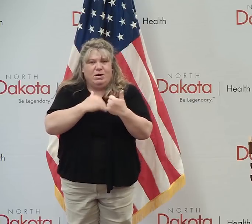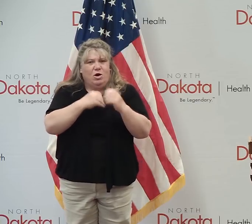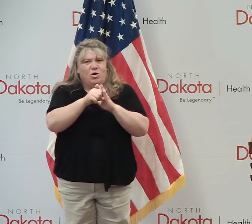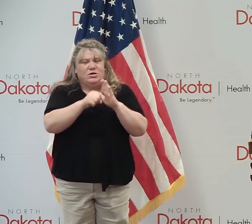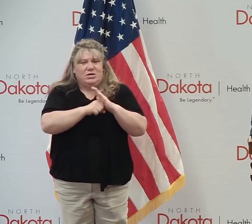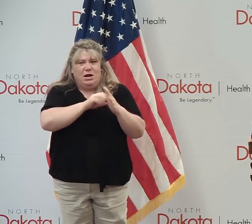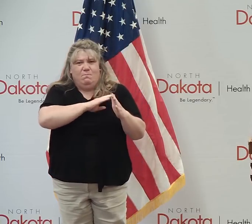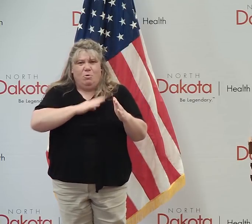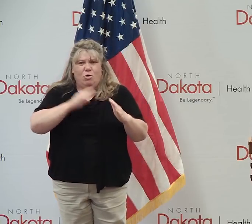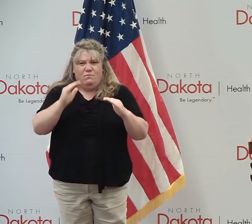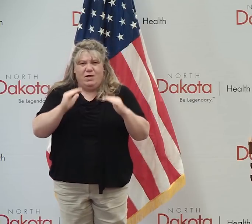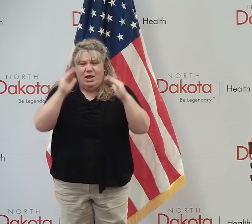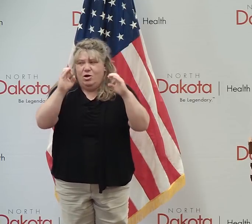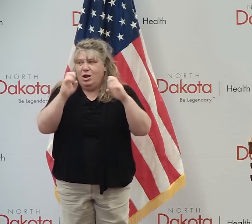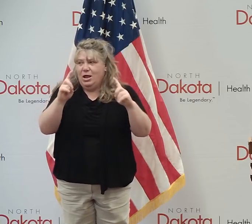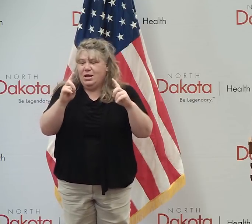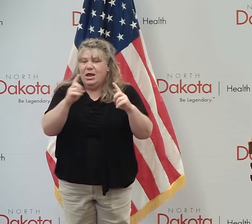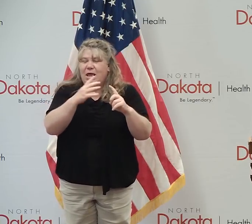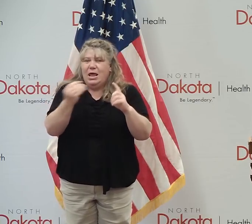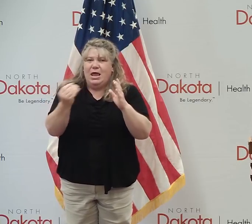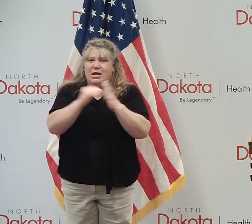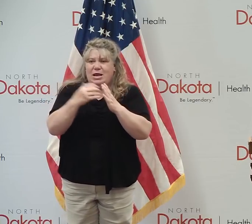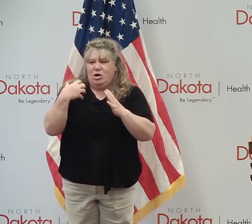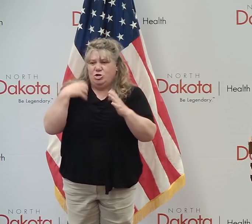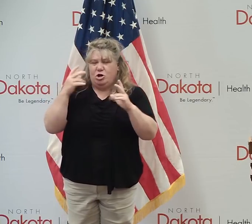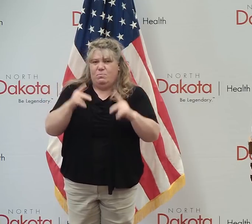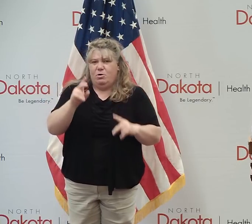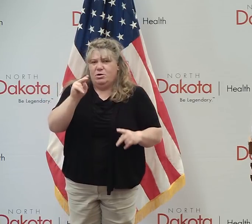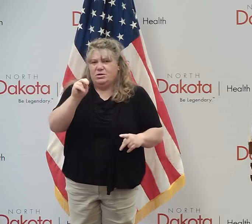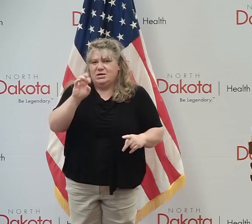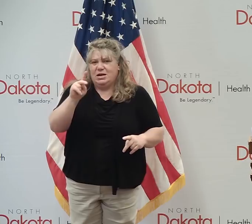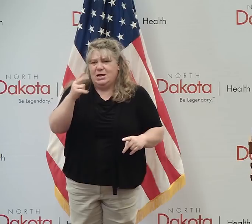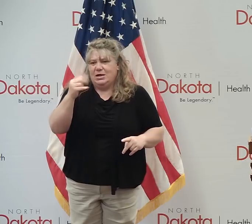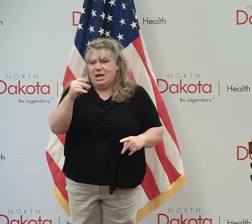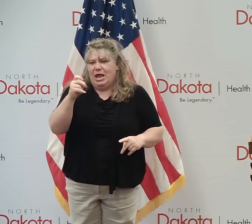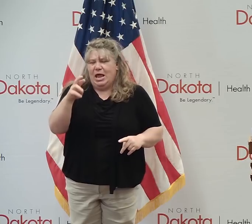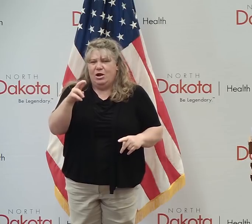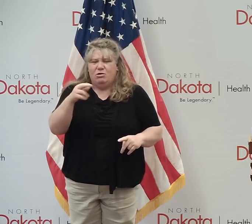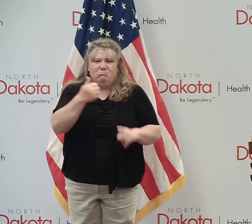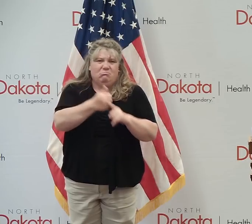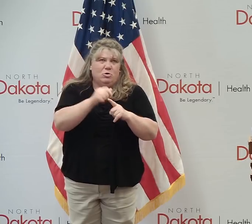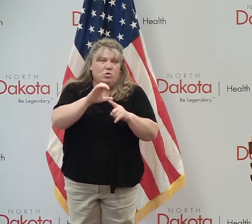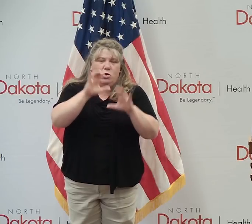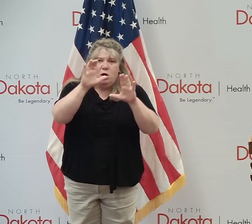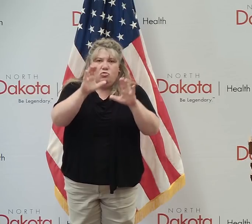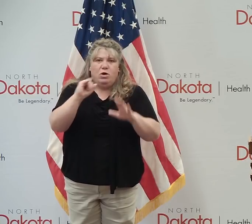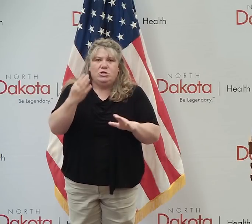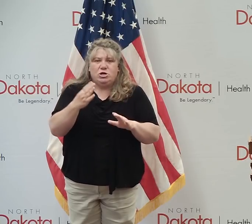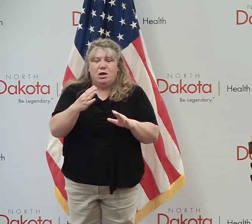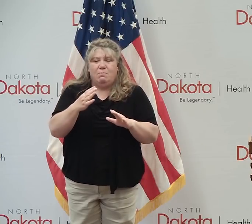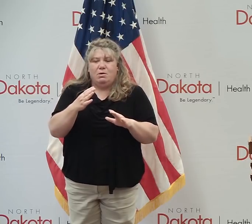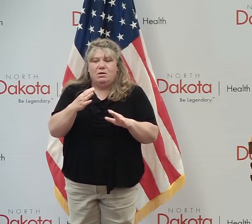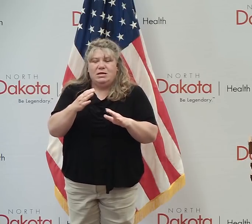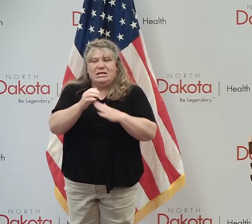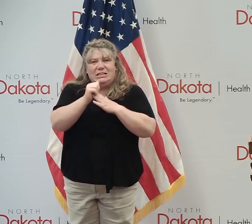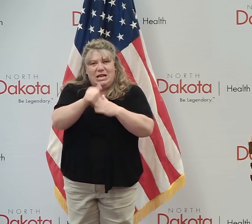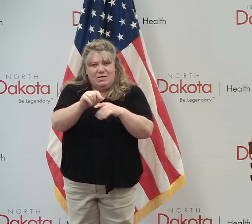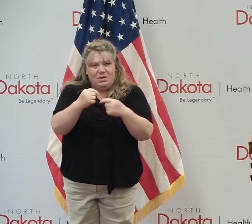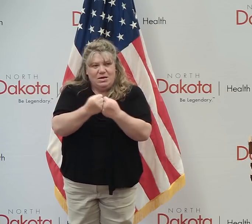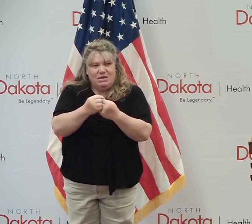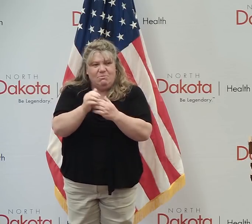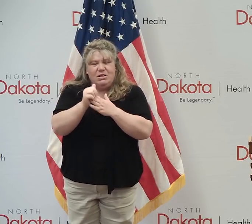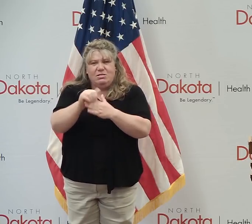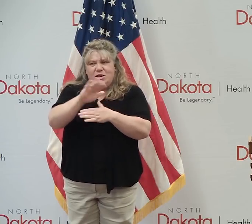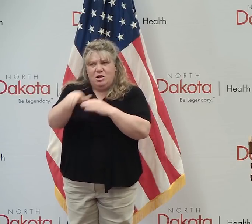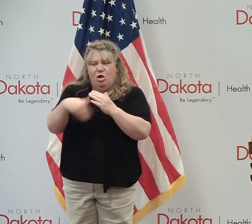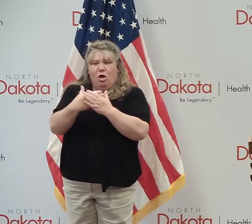Board of Higher Education, and again, our chair, Nick Hacker, doing a great job leading the team and leading all of our